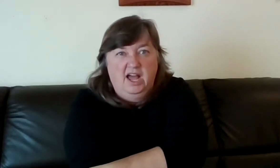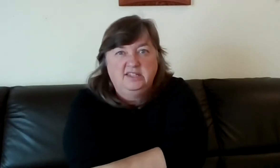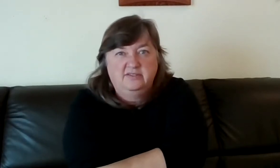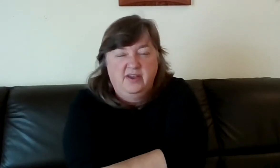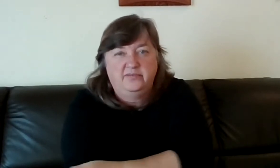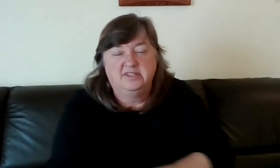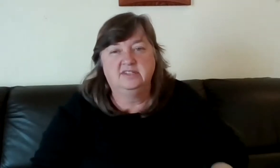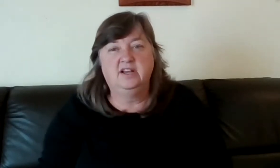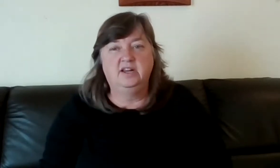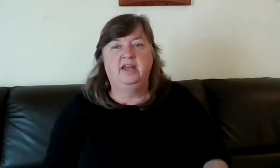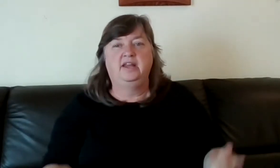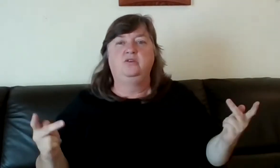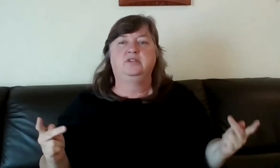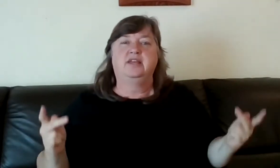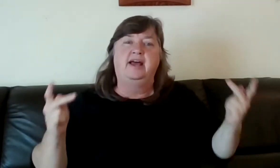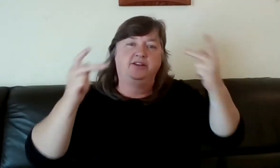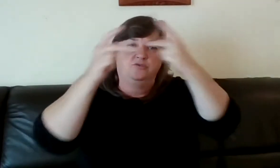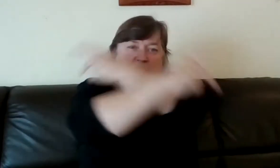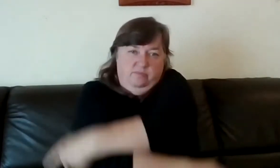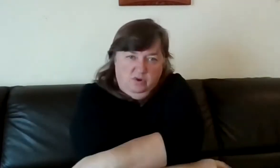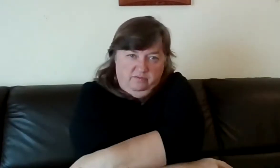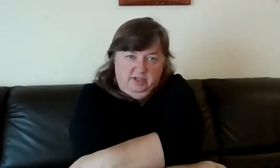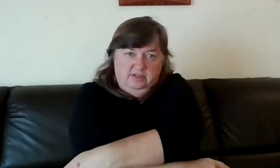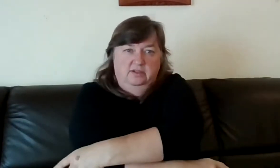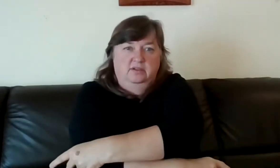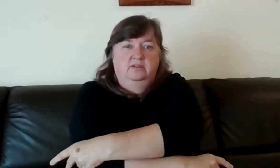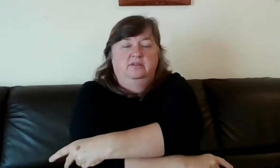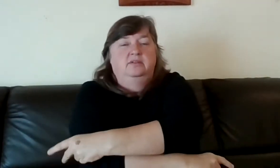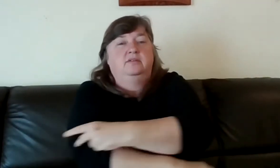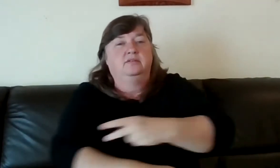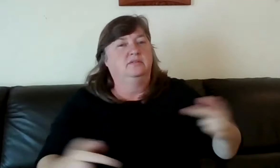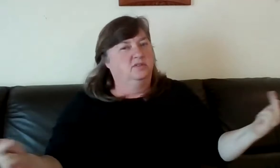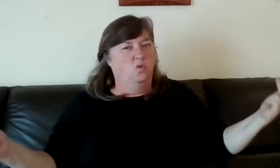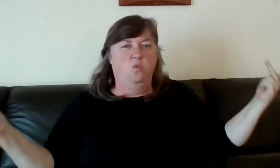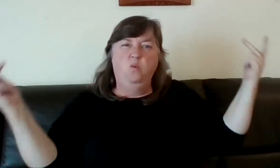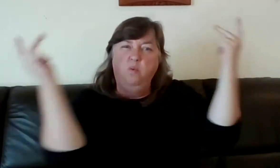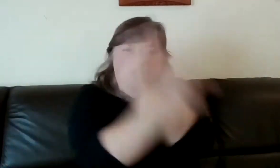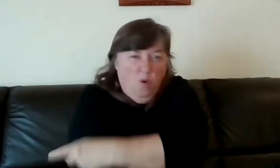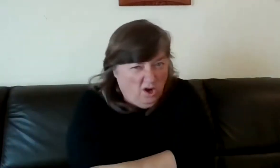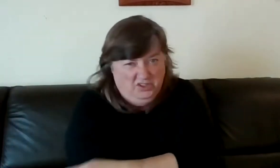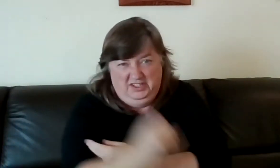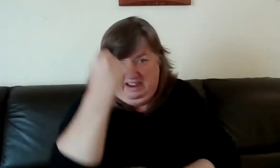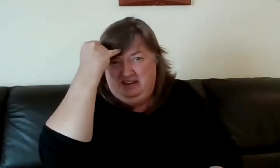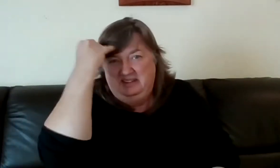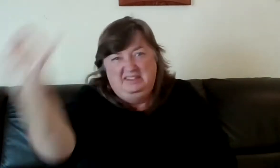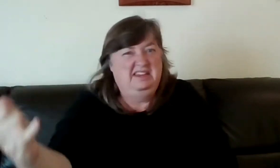Lots of emphasis on it, and you exaggerate the movement. It's the worst